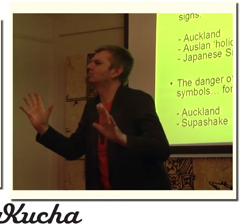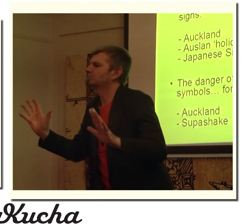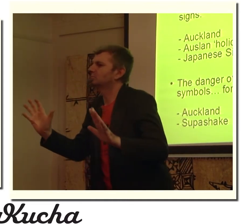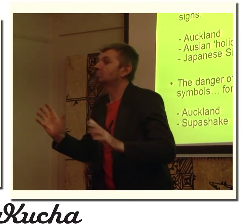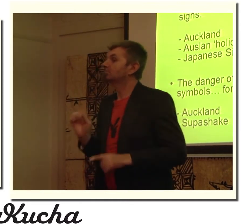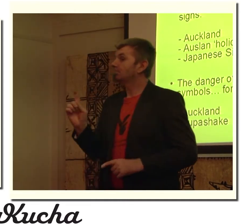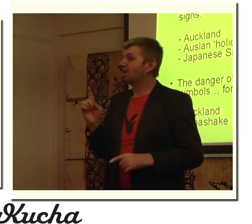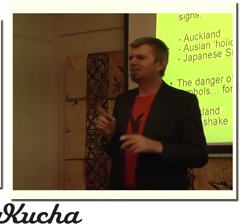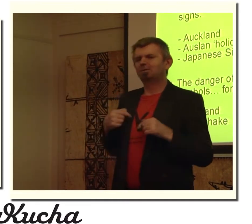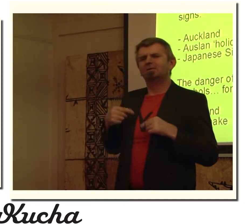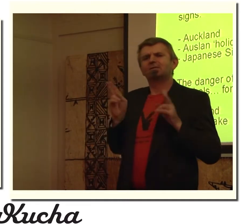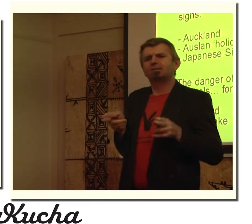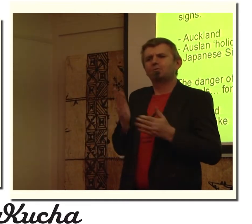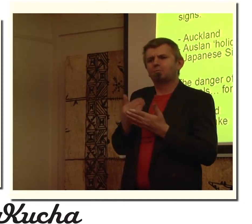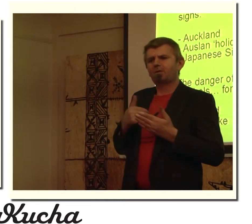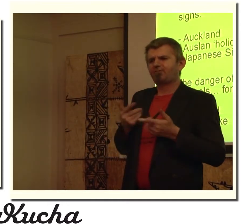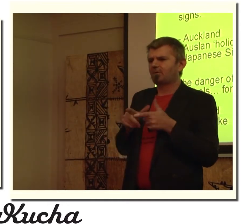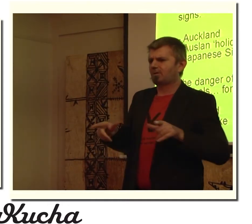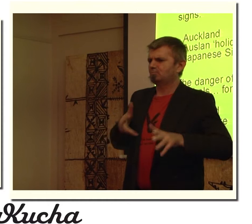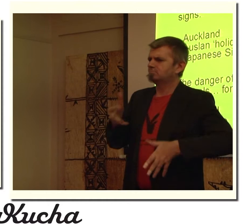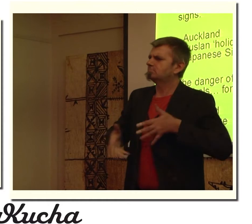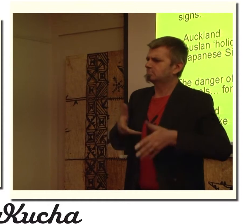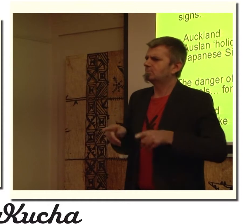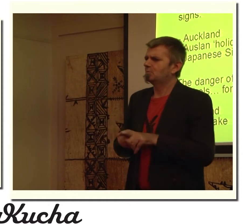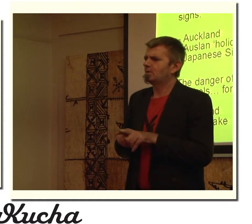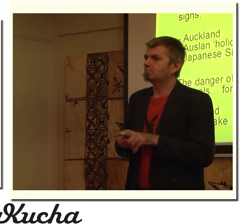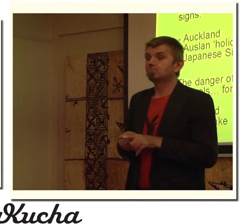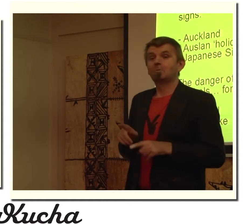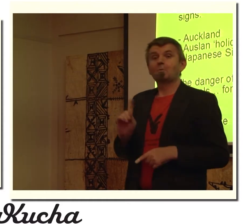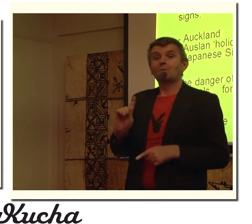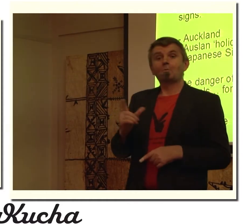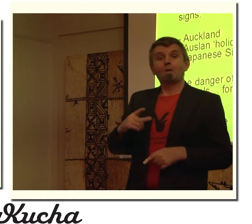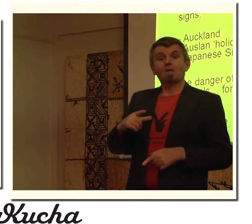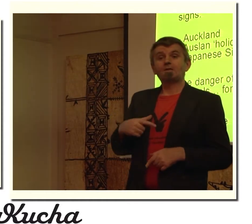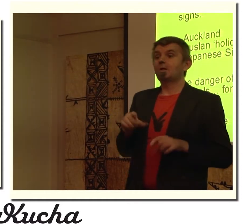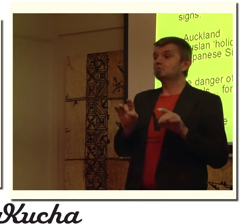You know, and we know that, you know, the sign could be quite rude.